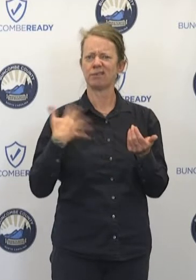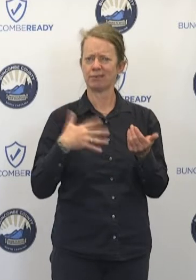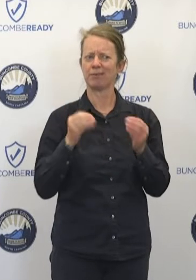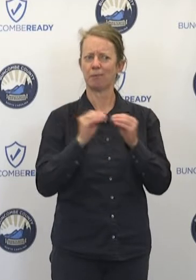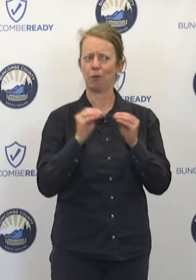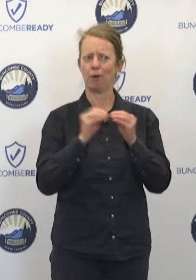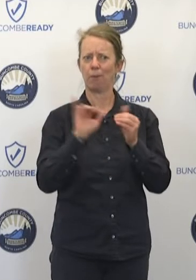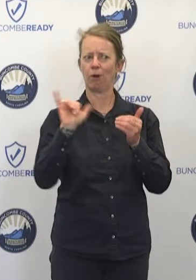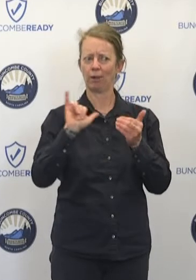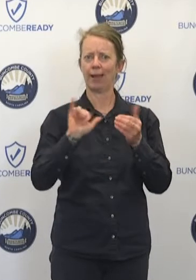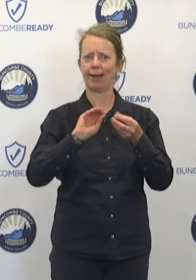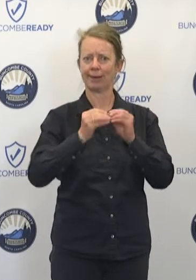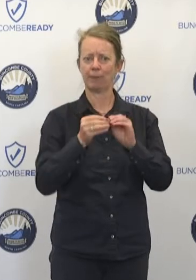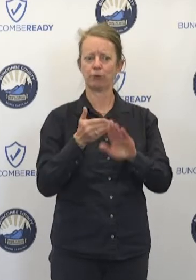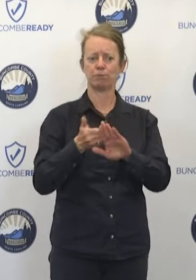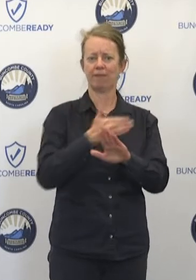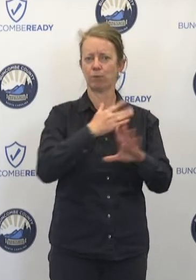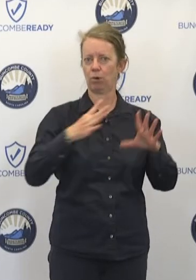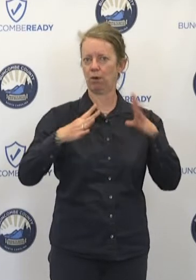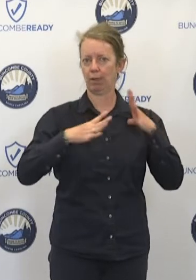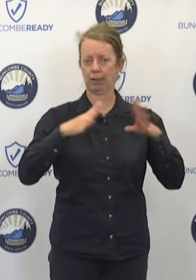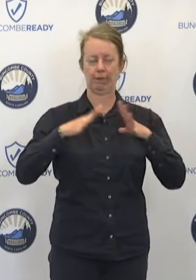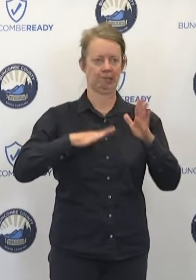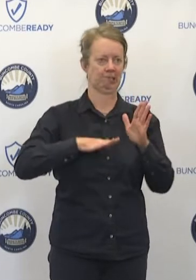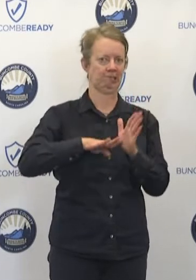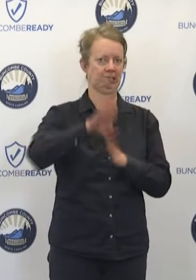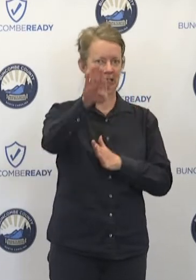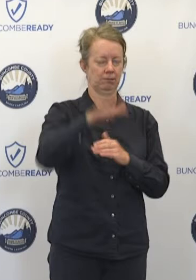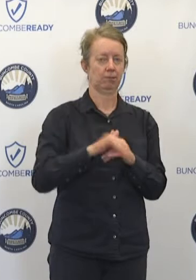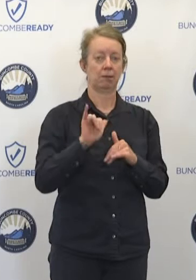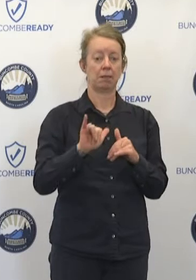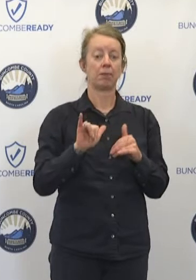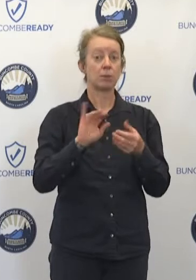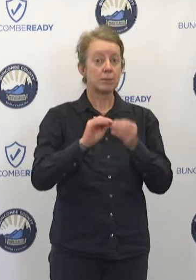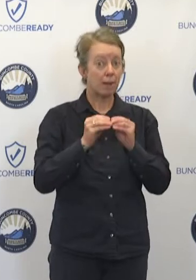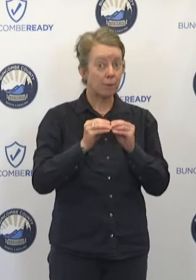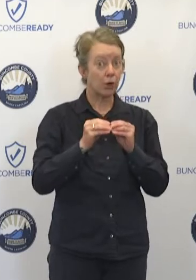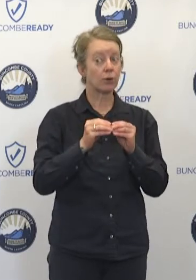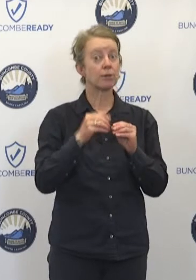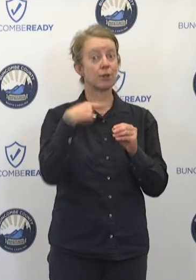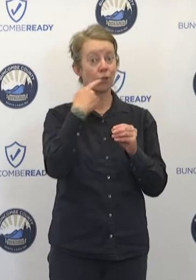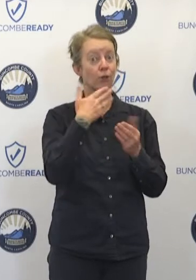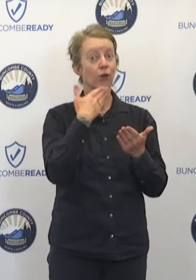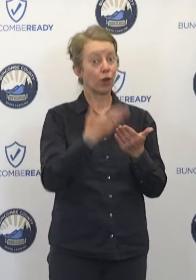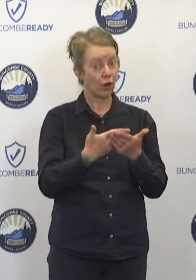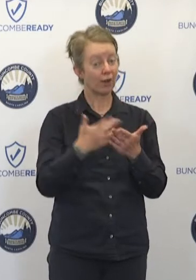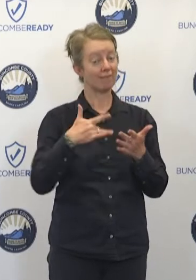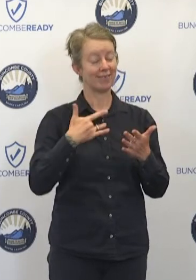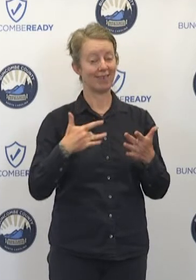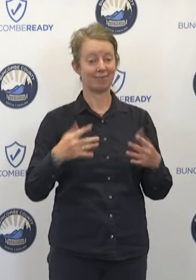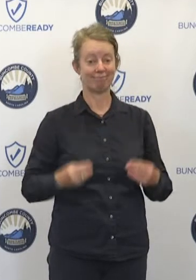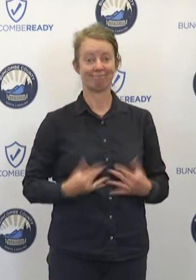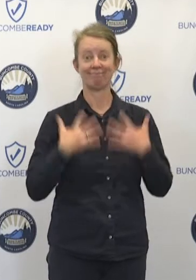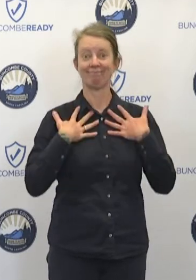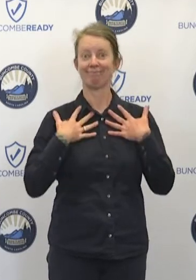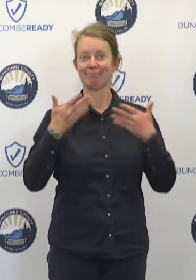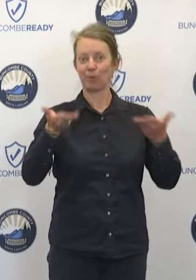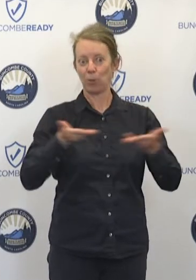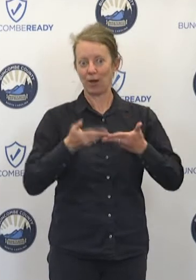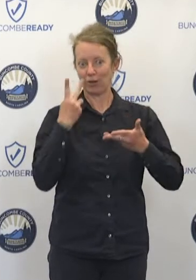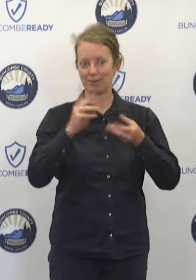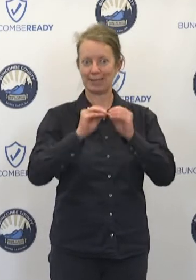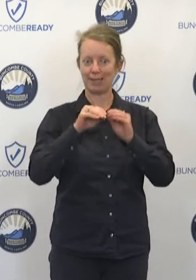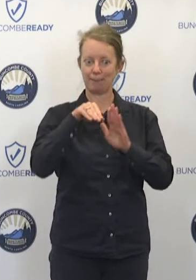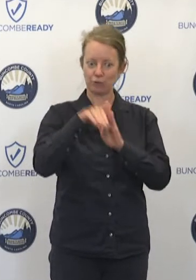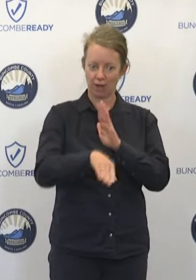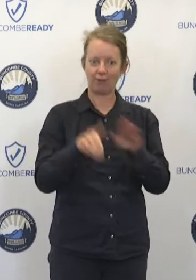like the metrics prior to the holiday surge. This is encouraging and a welcome sight after a season of very high sustained